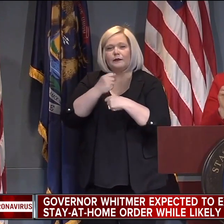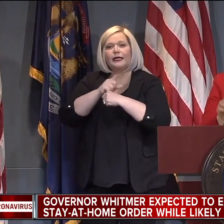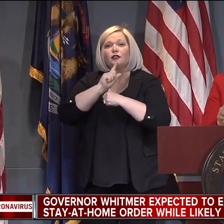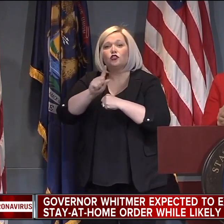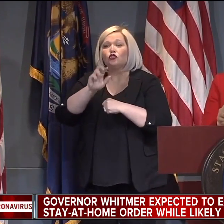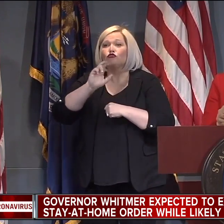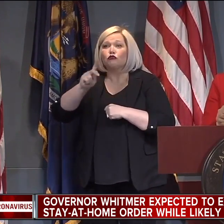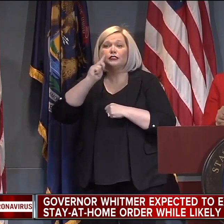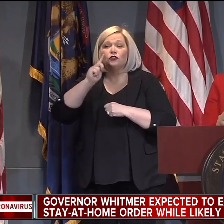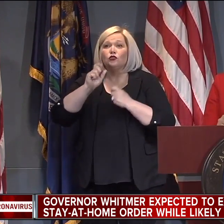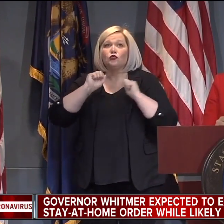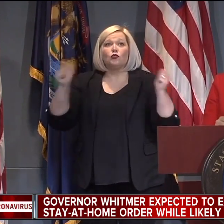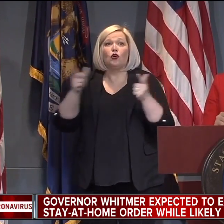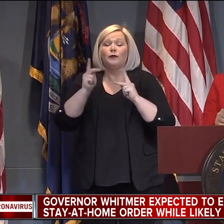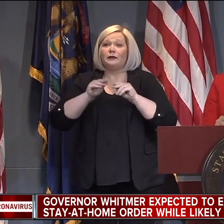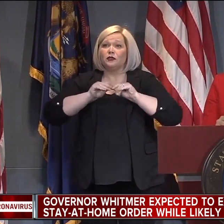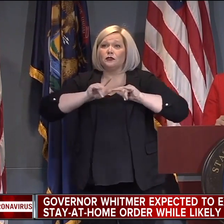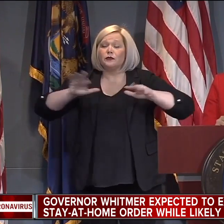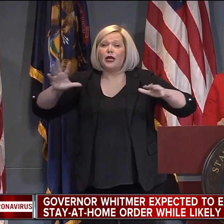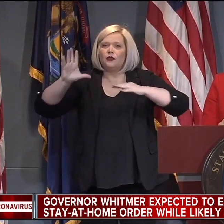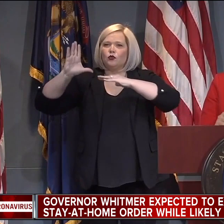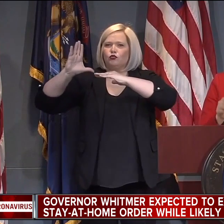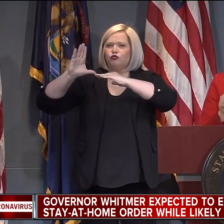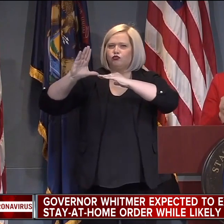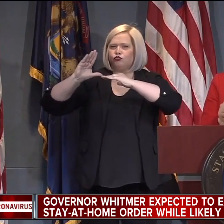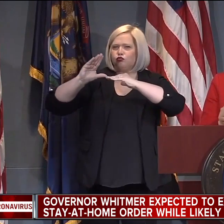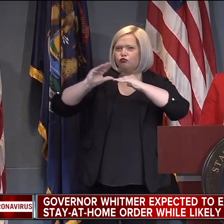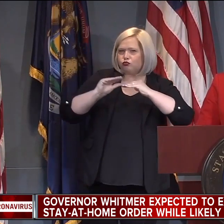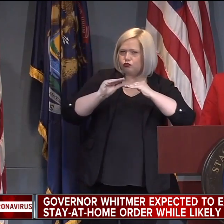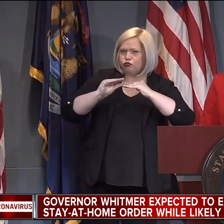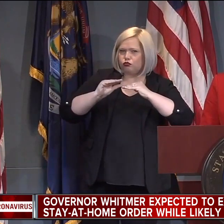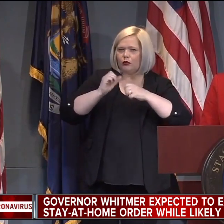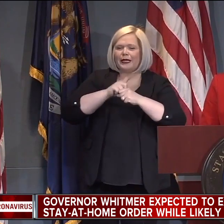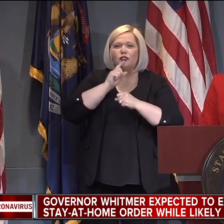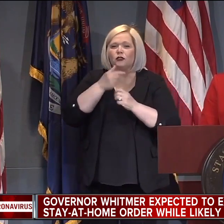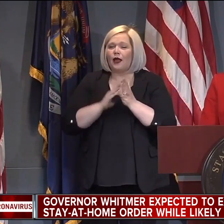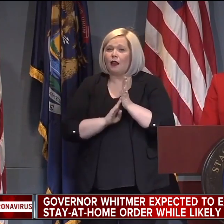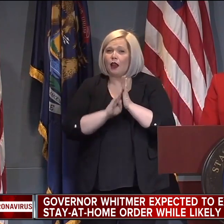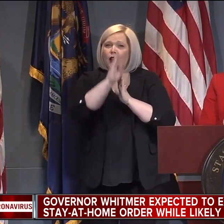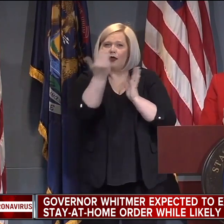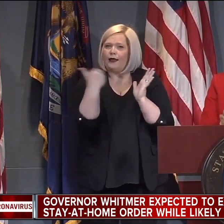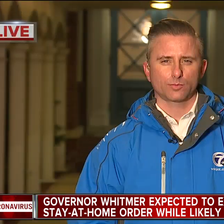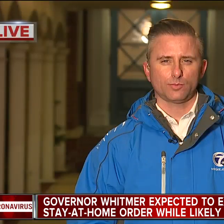and mitigating the risk of a second wave. But we will start to re-engage.